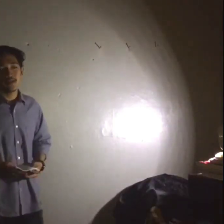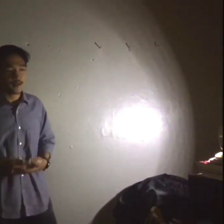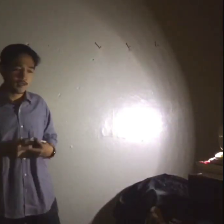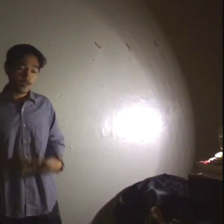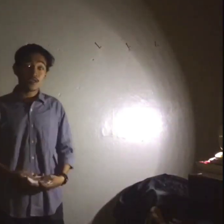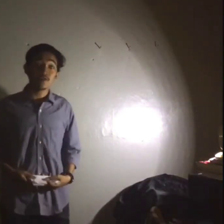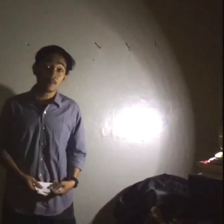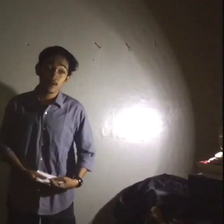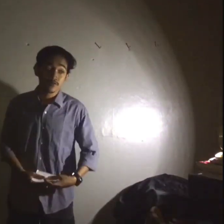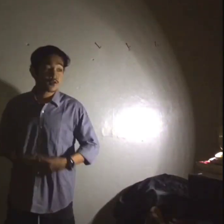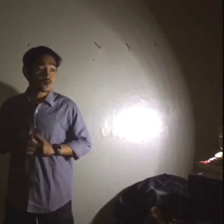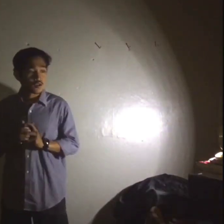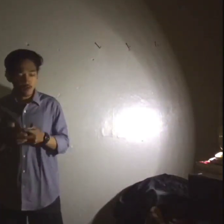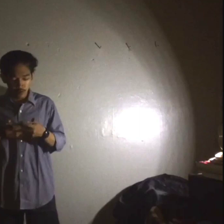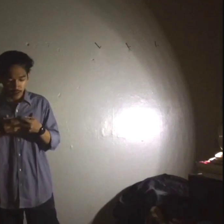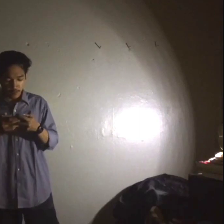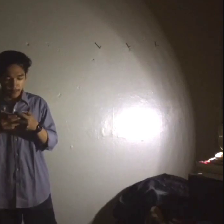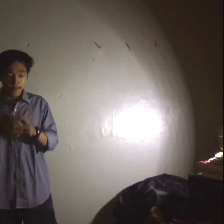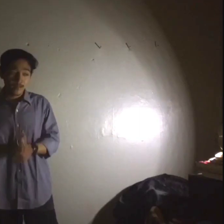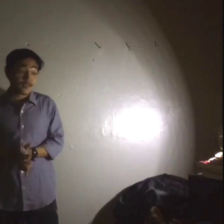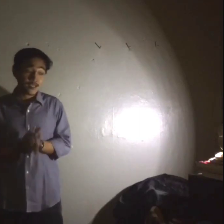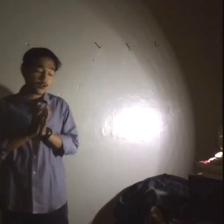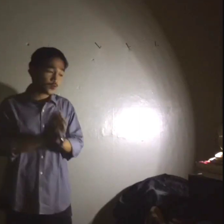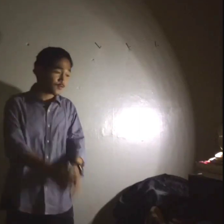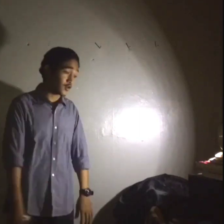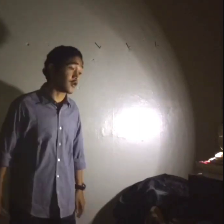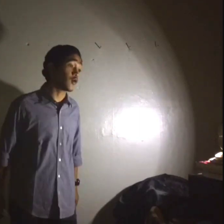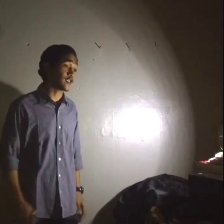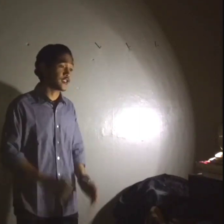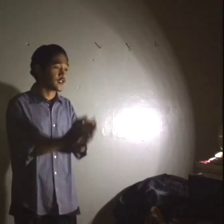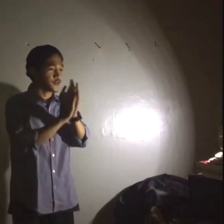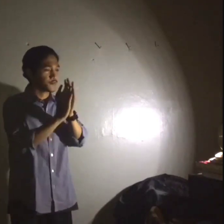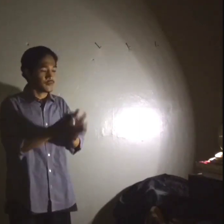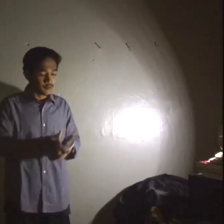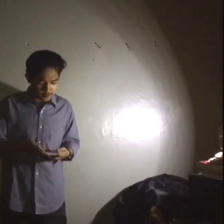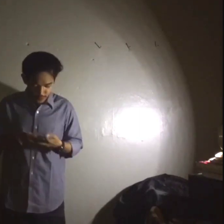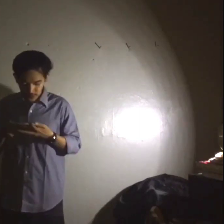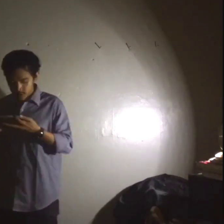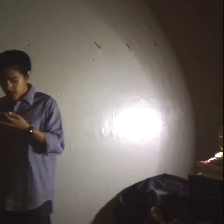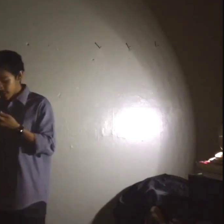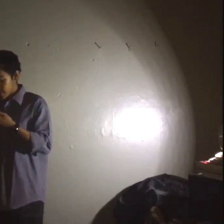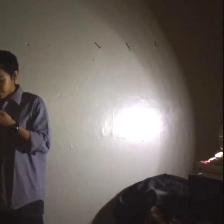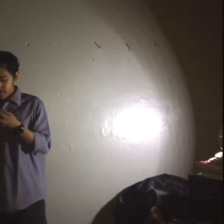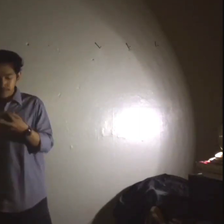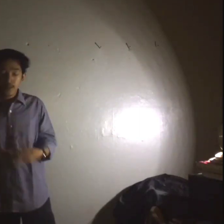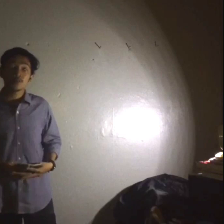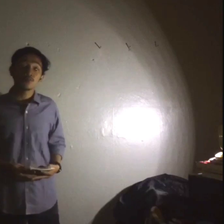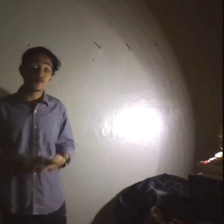Then giving applause to Miss Harumingga. Thank you for your knowledge. Then move to